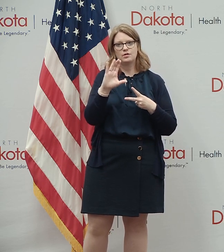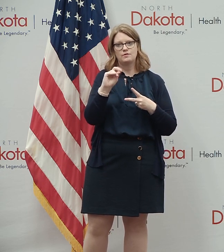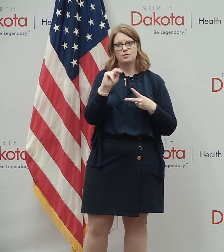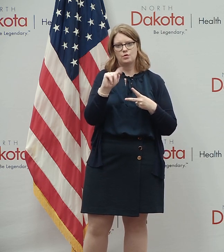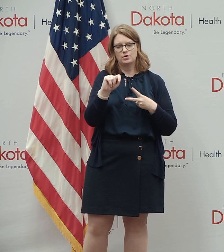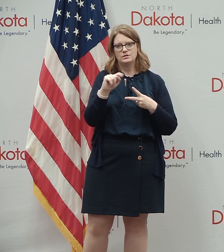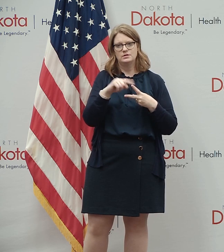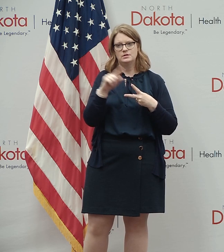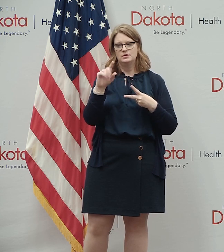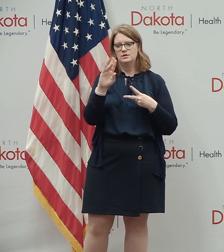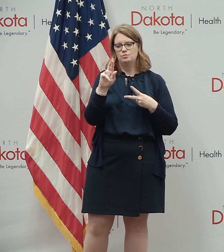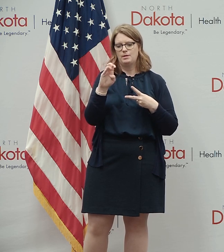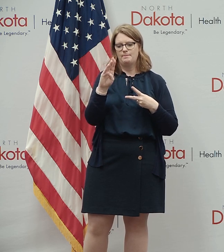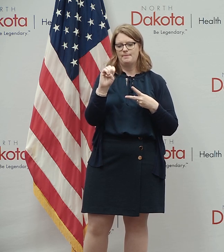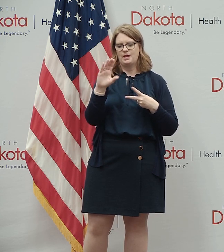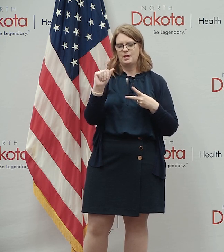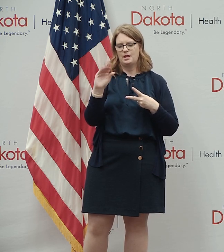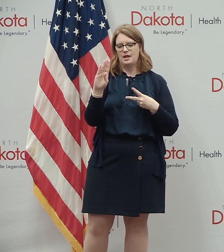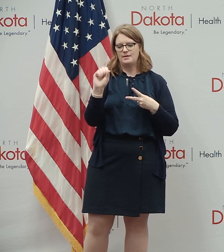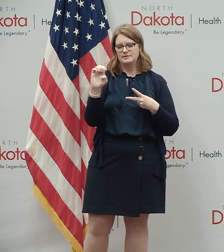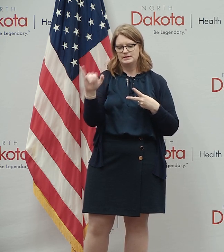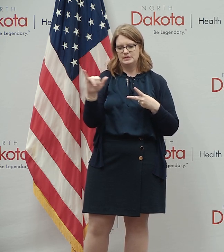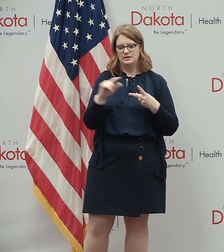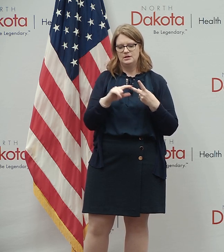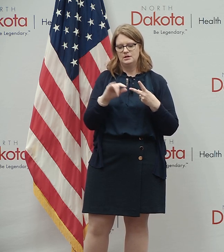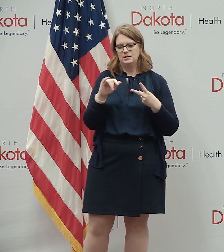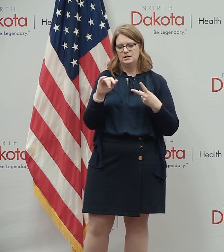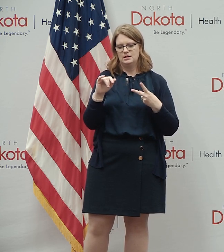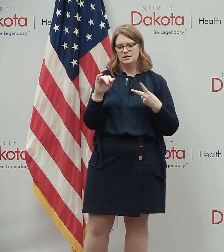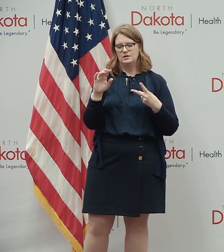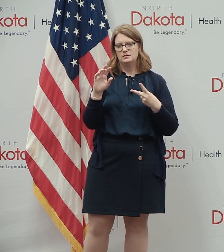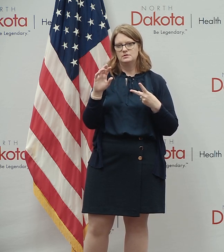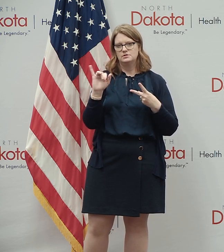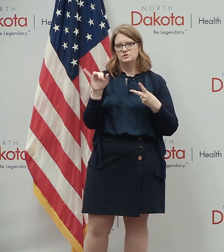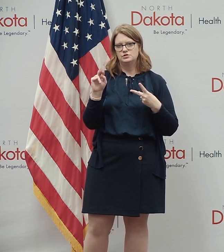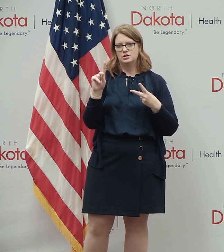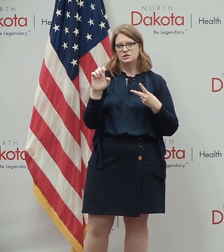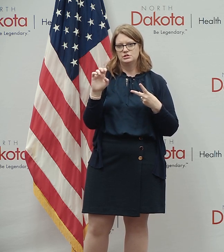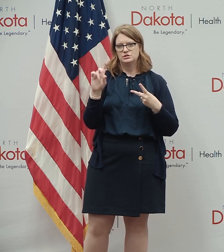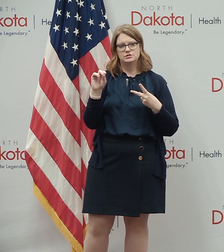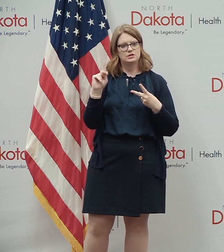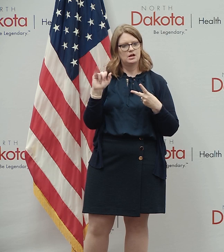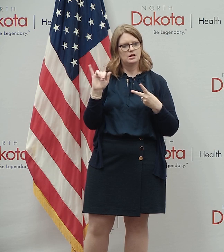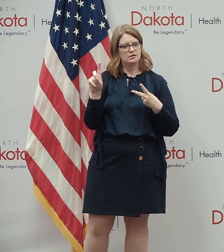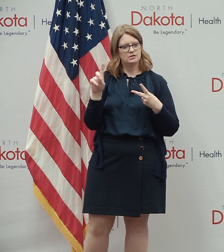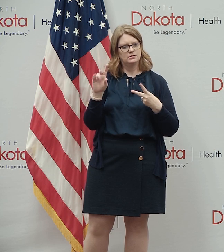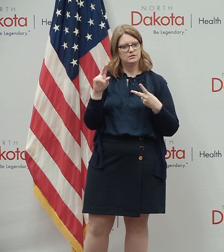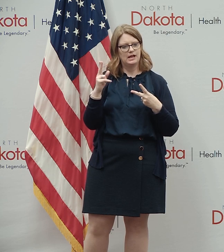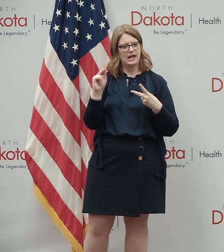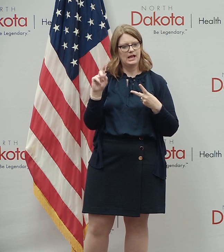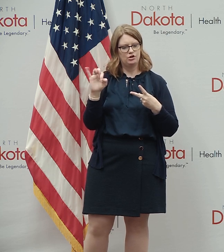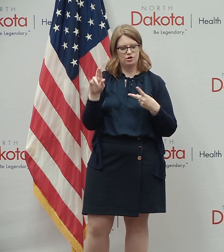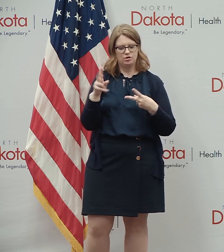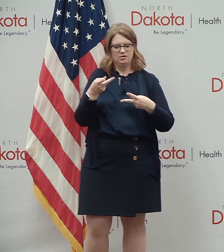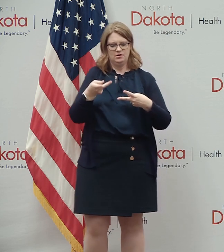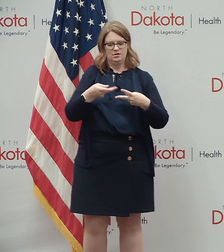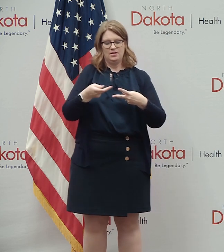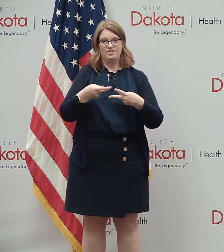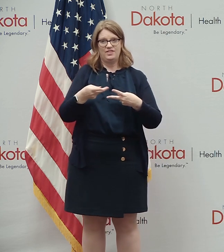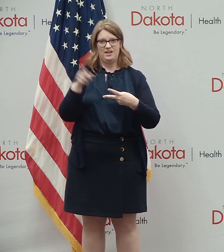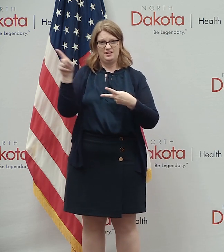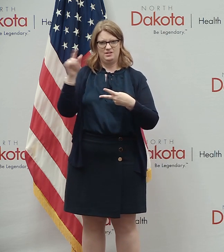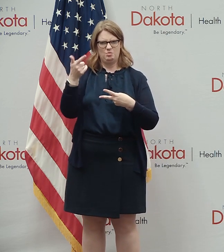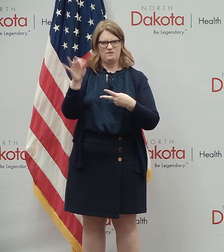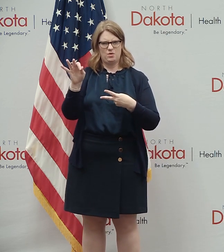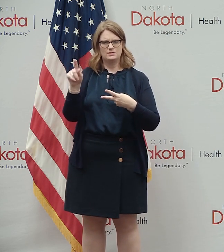County, Rebecca Absey, as well as Judge Donald Hager in the Northeast Central Judicial District. They have done an